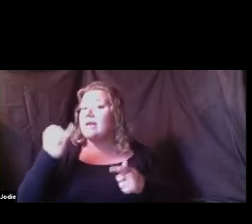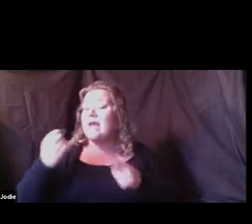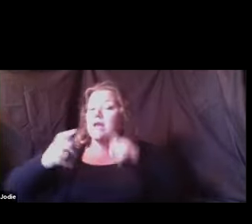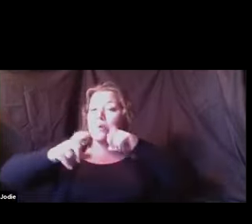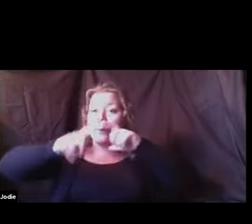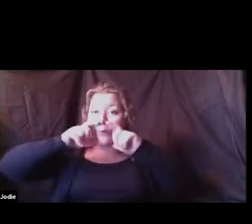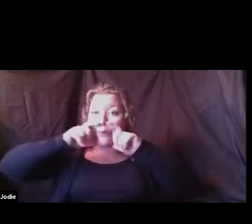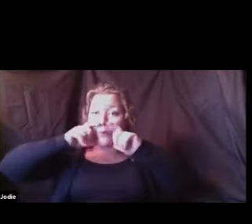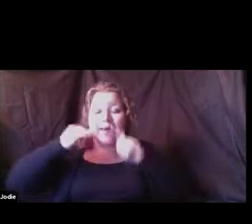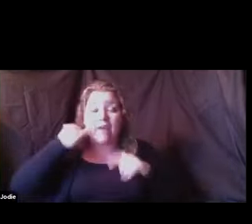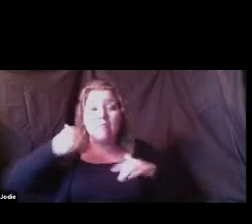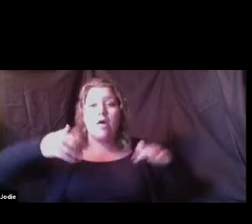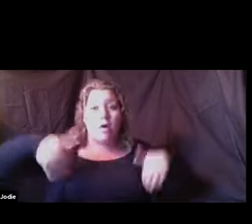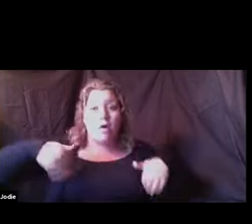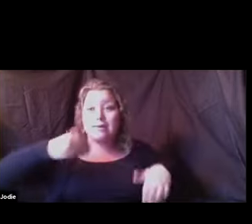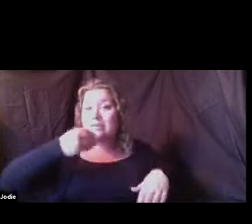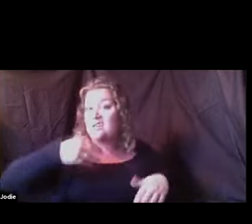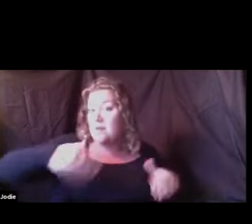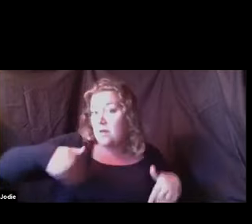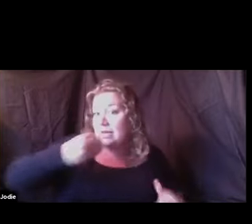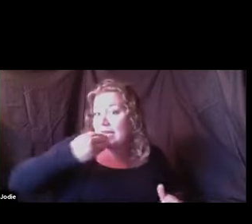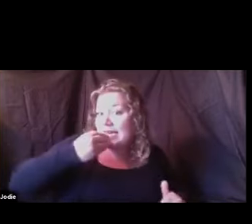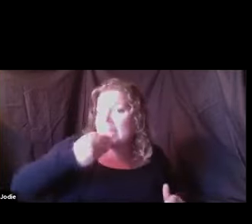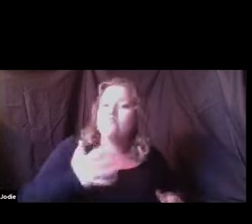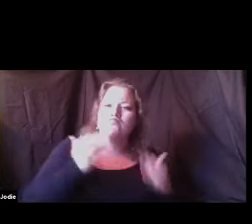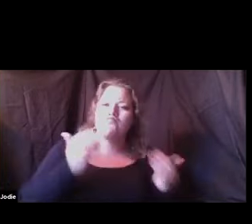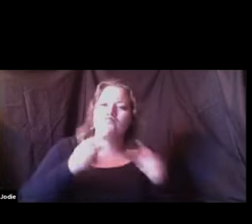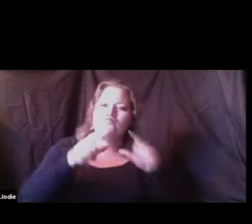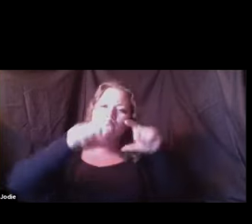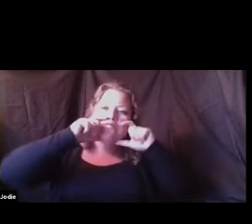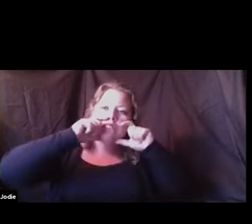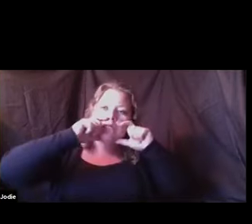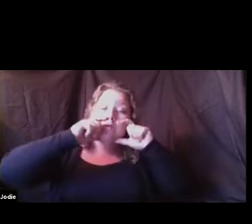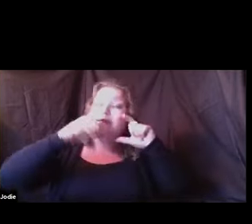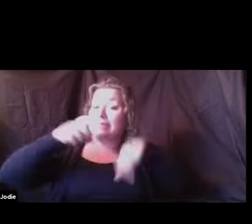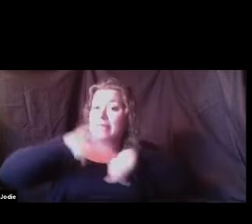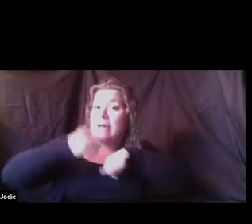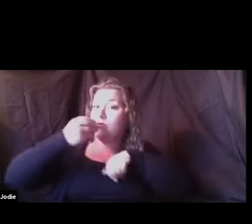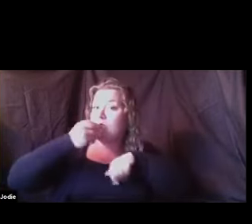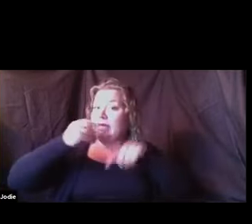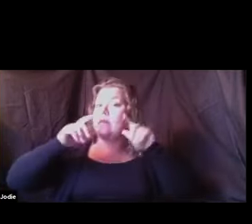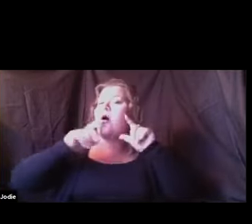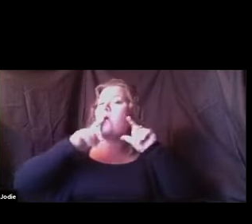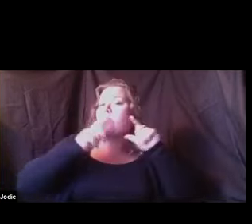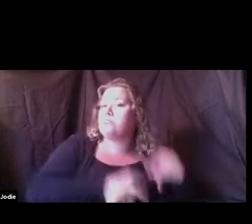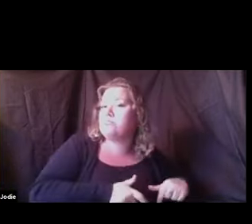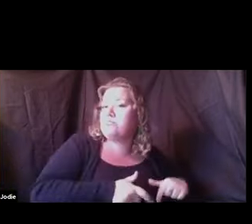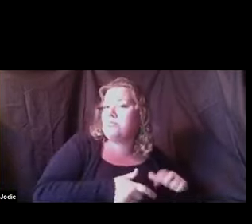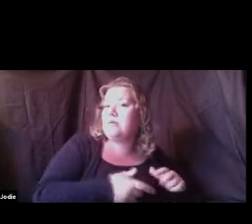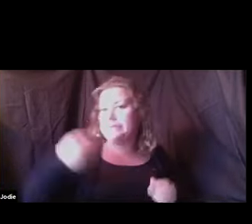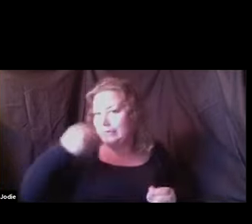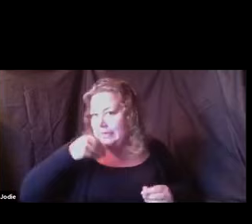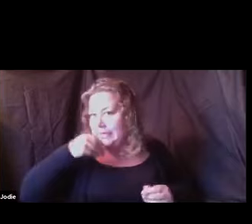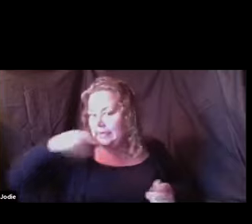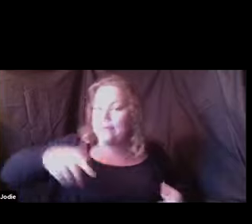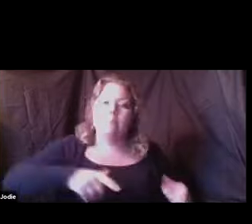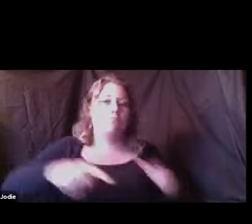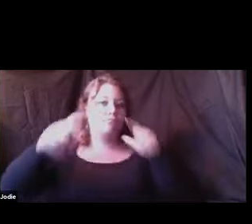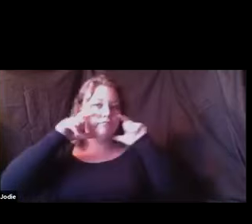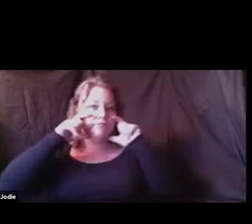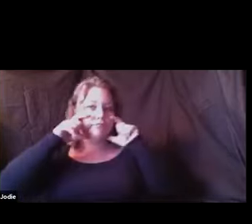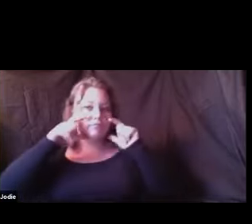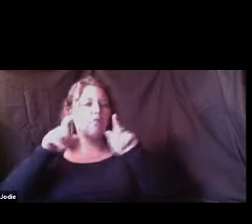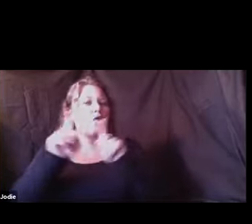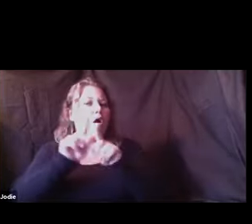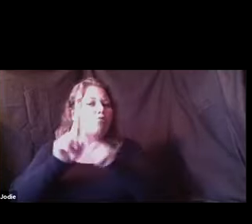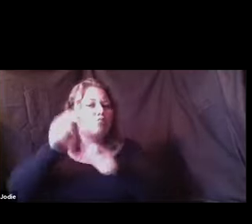distancing with the 6 feet between yourself and others. So I think, we have restaurants